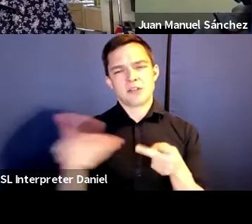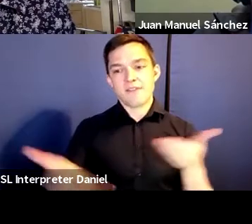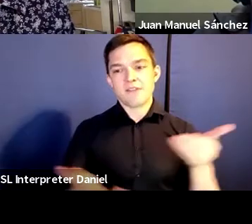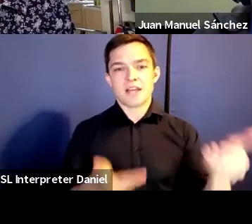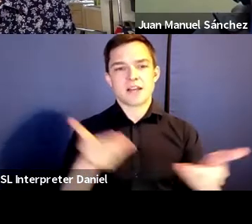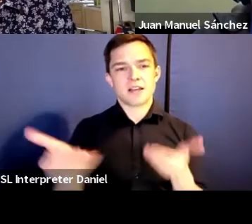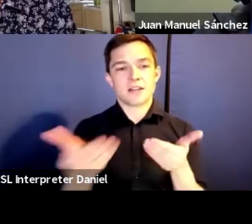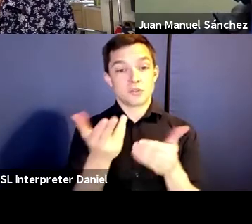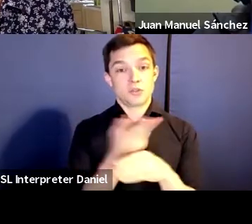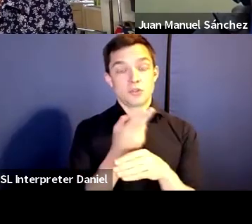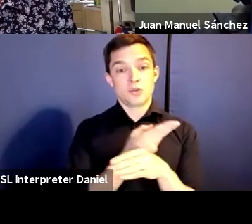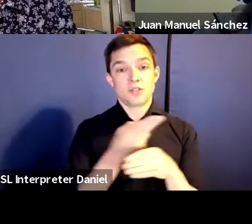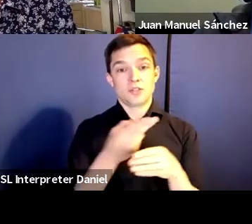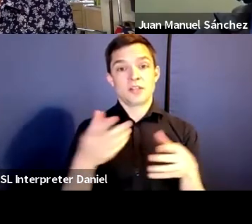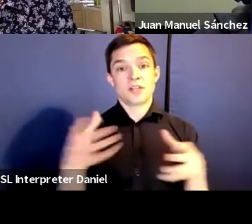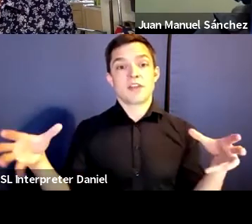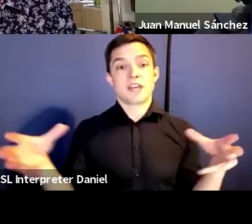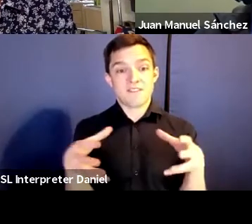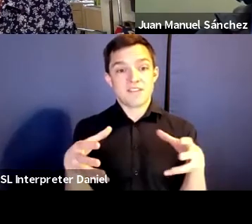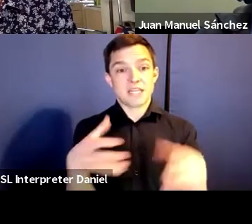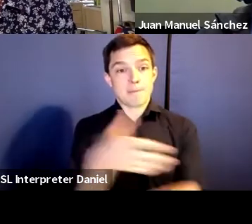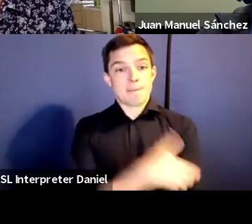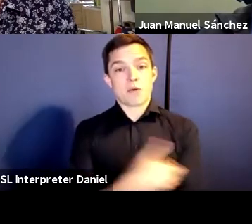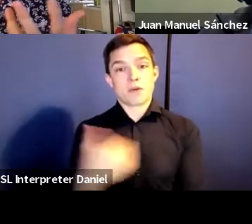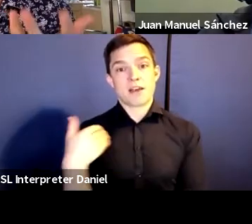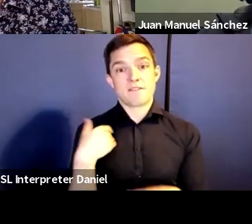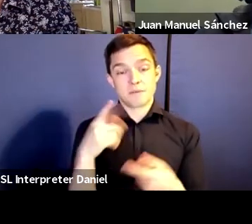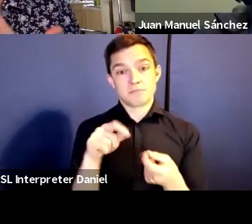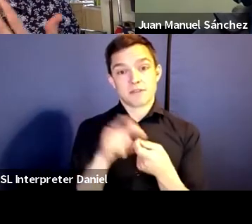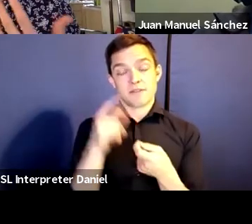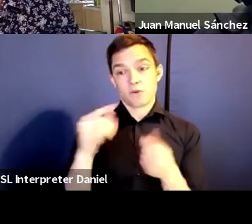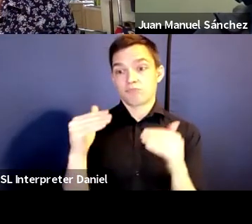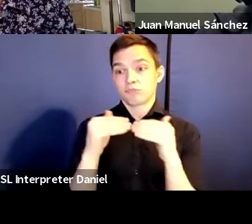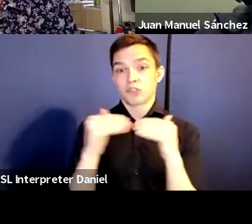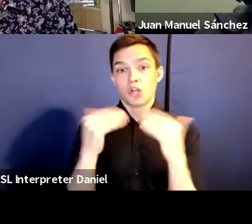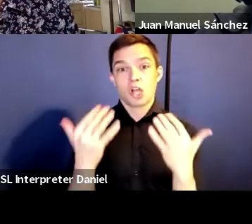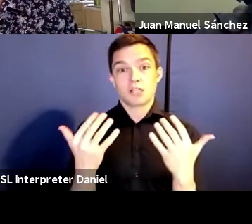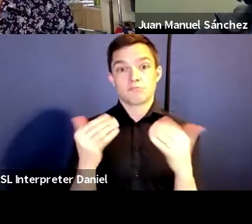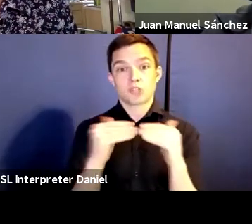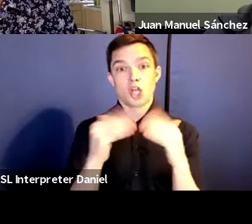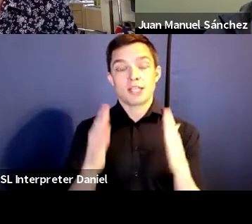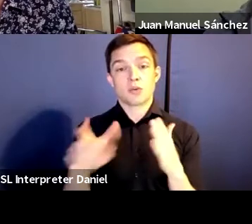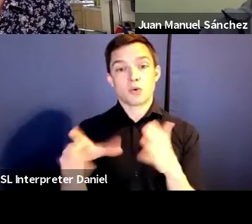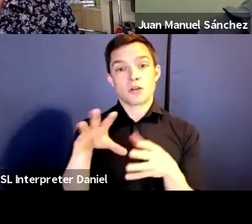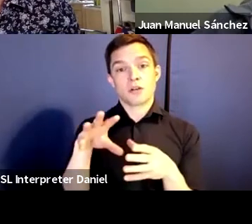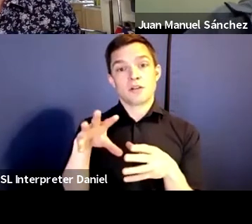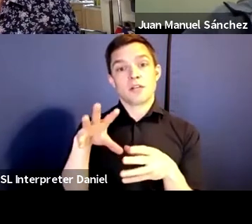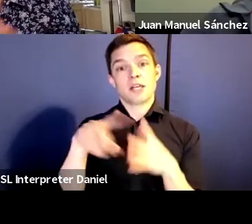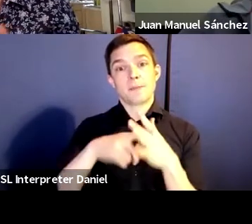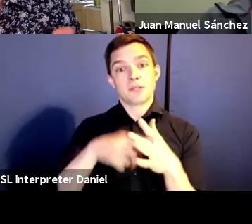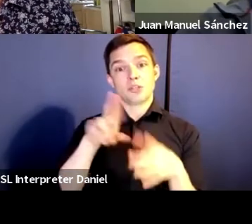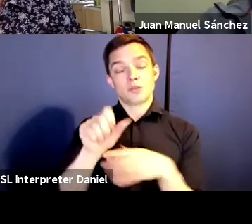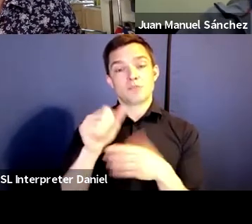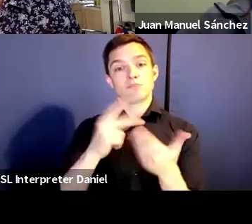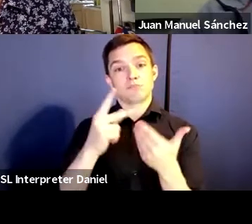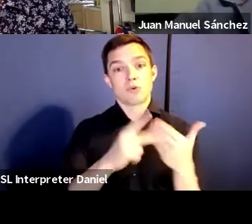the convening power that we have, especially for colleagues who are implementing USAID programs. You know, that's a